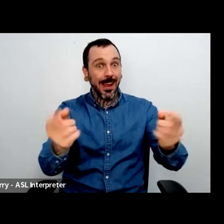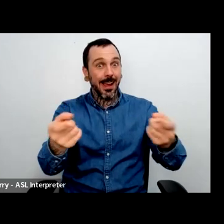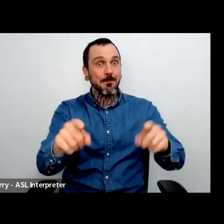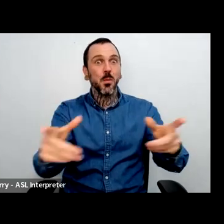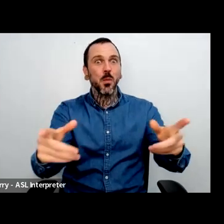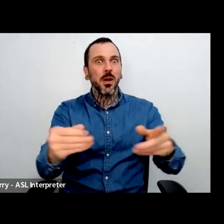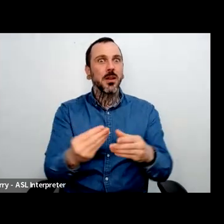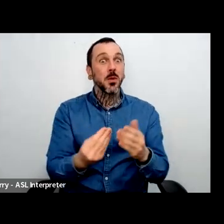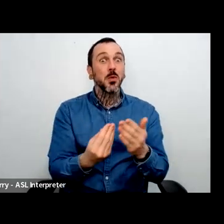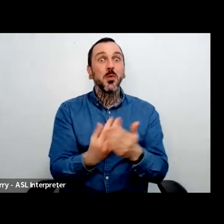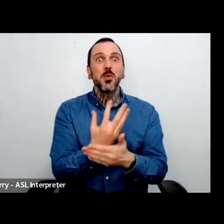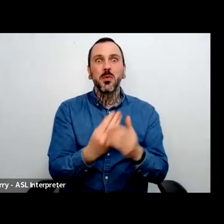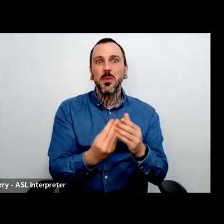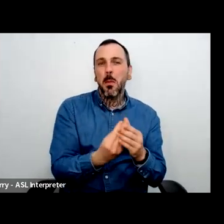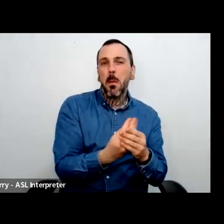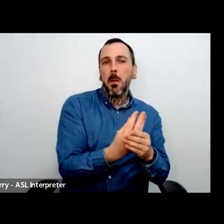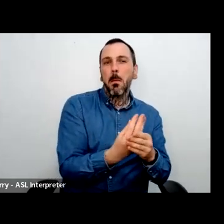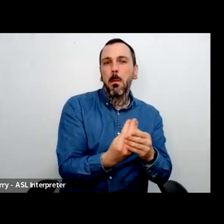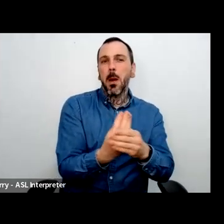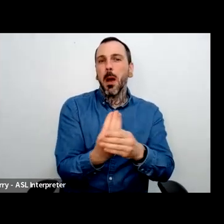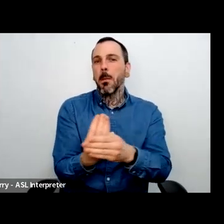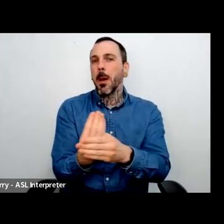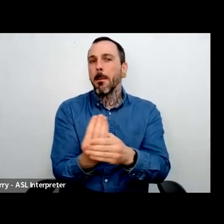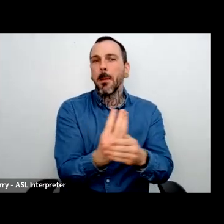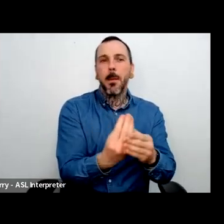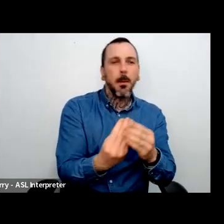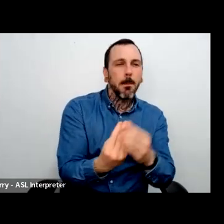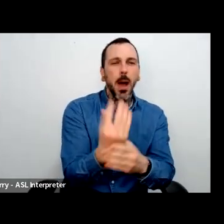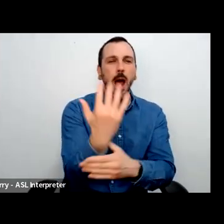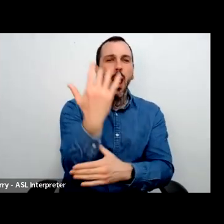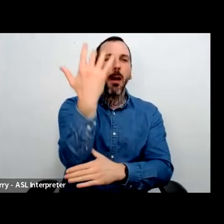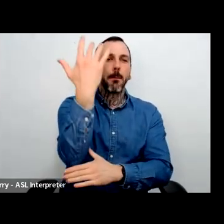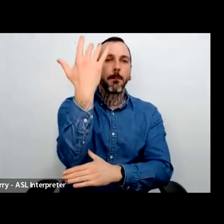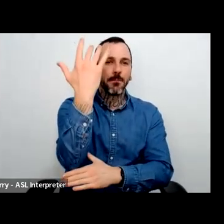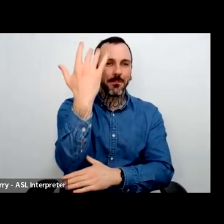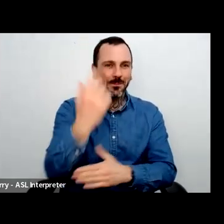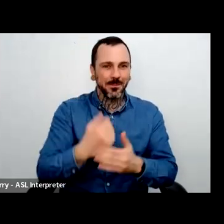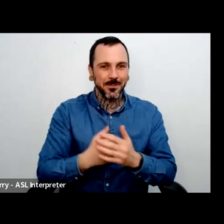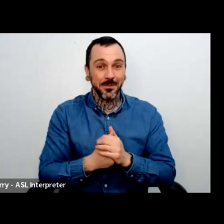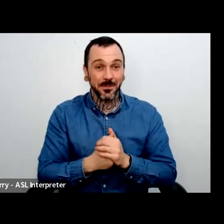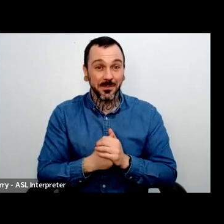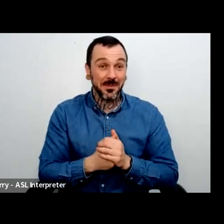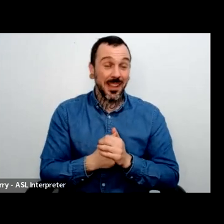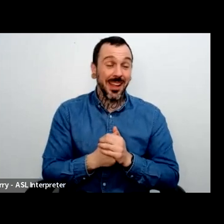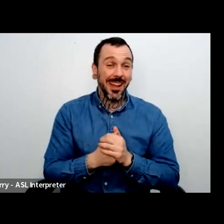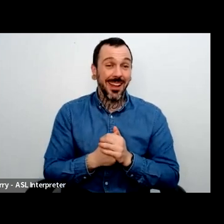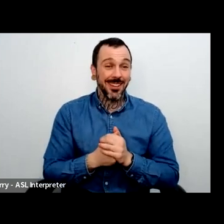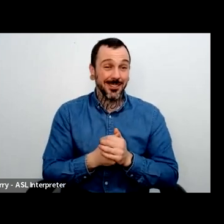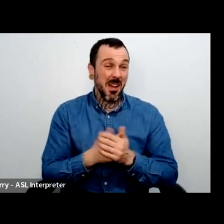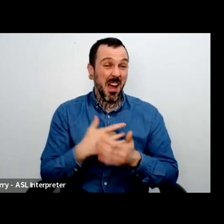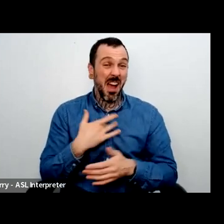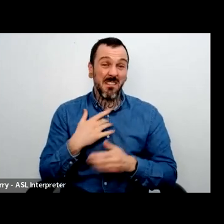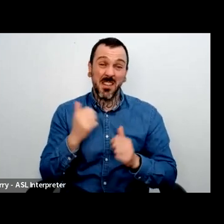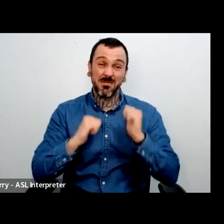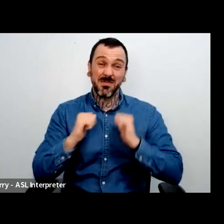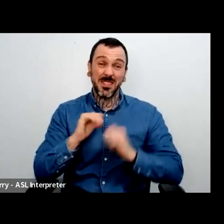to and been afraid to let go of was taken from us, and now we've got